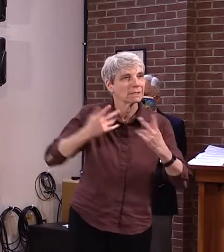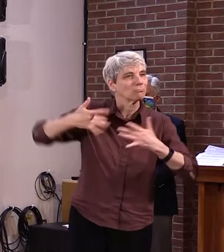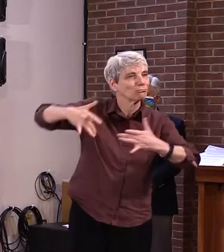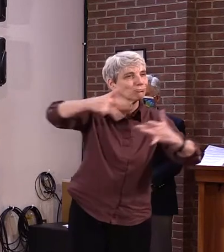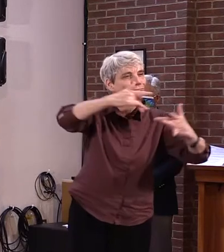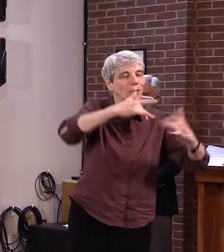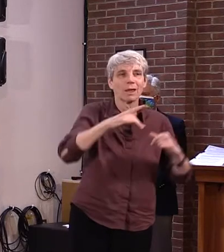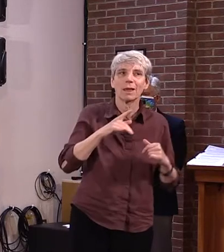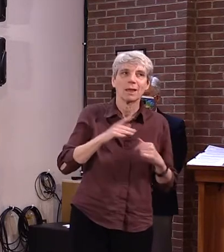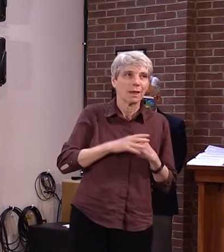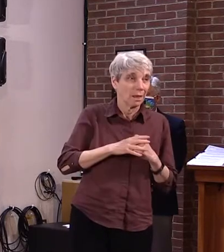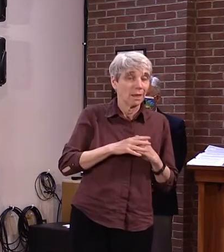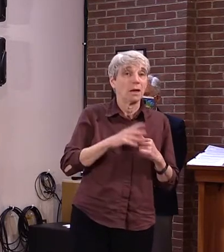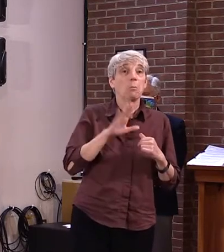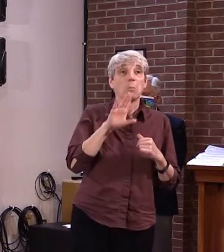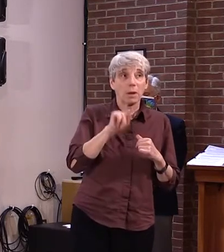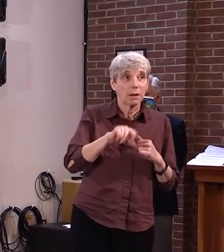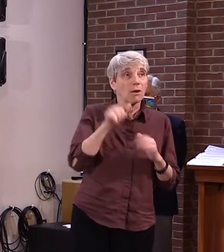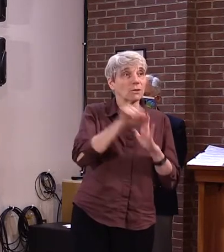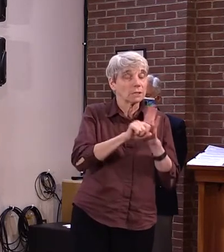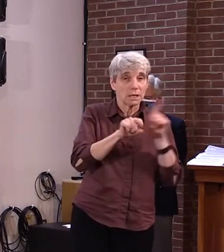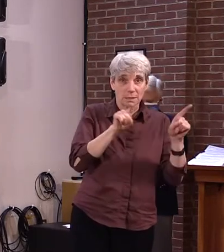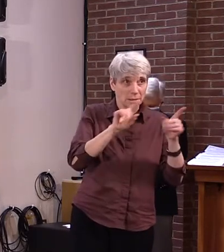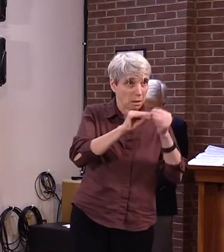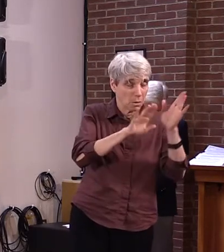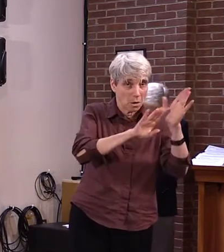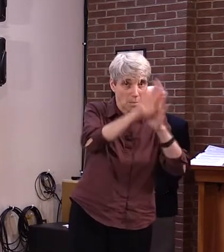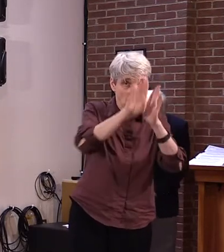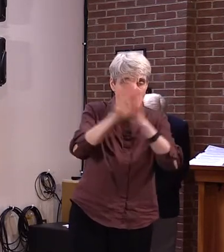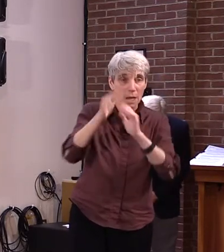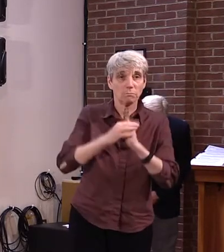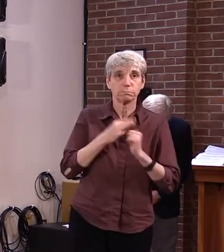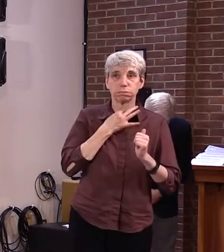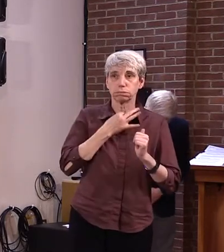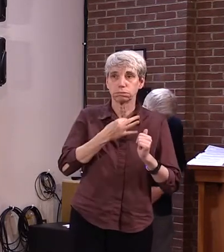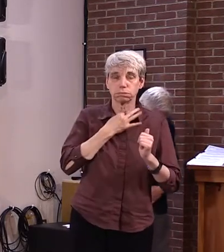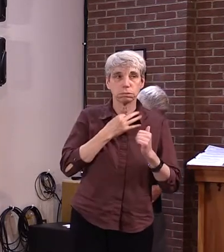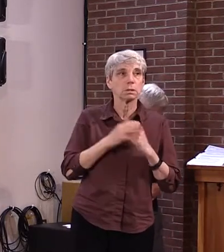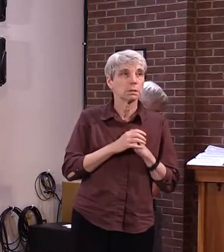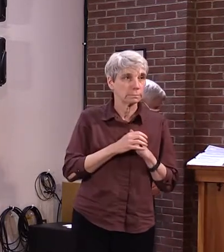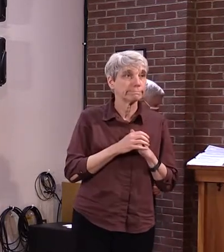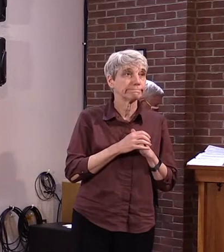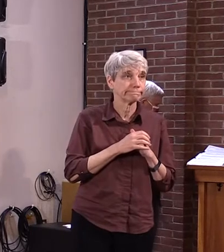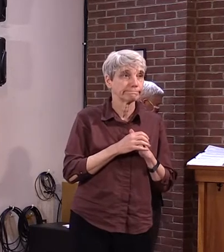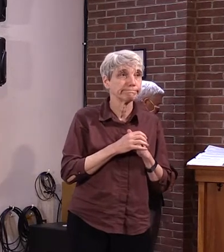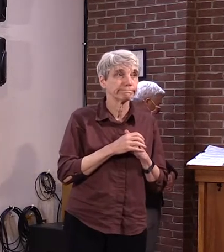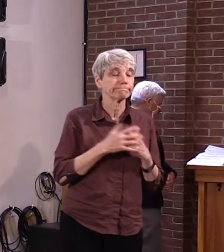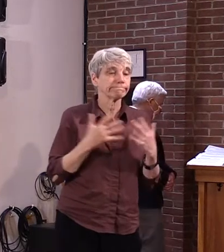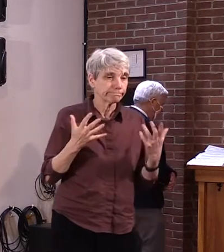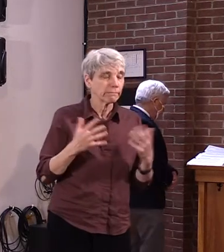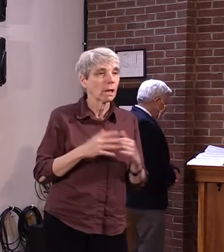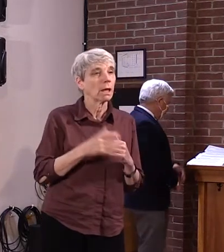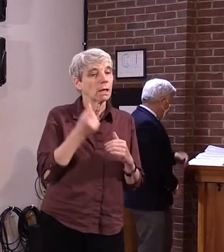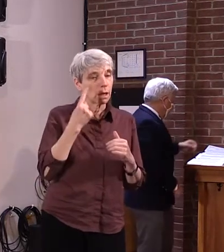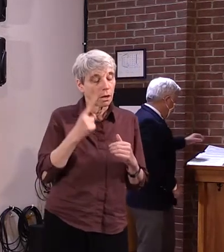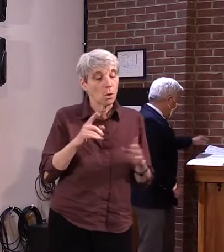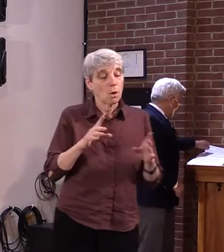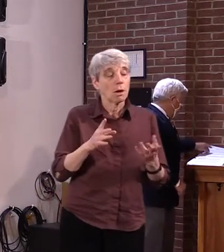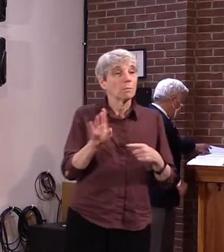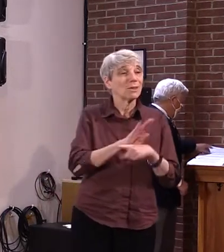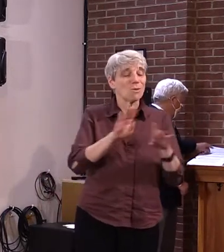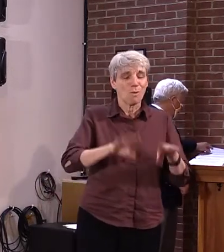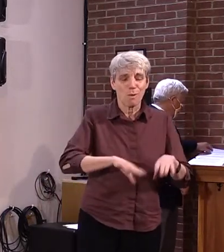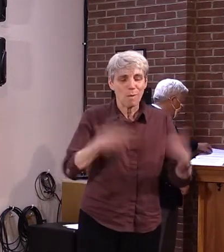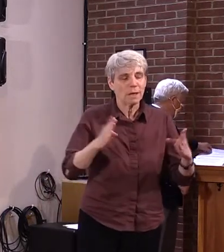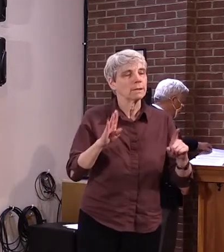When their numbers start to go up, it does give me pause. And so we want to do this in a safe manner.